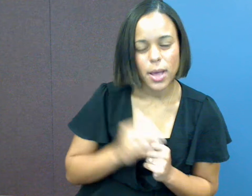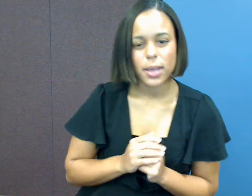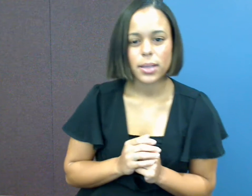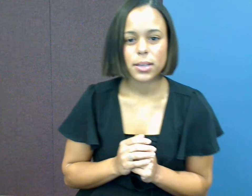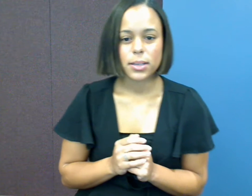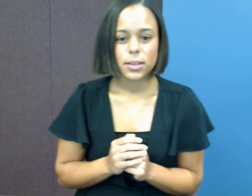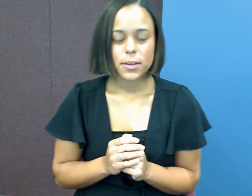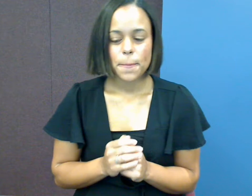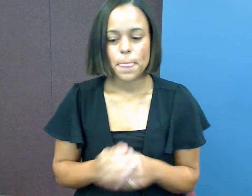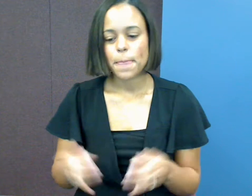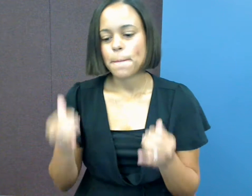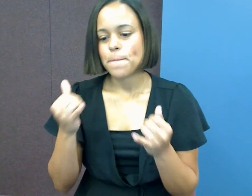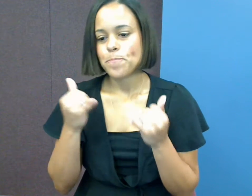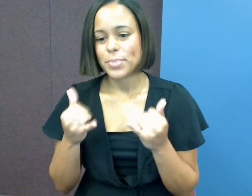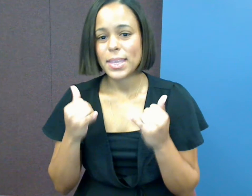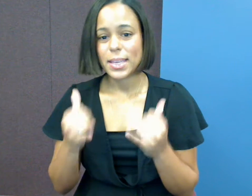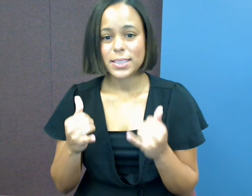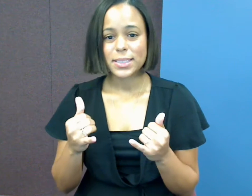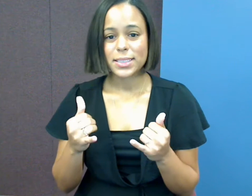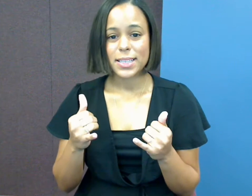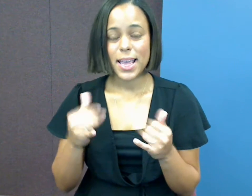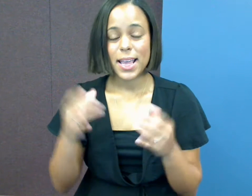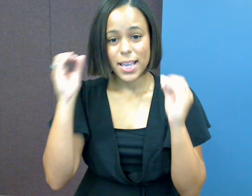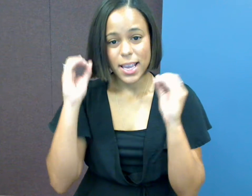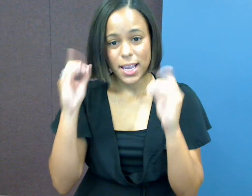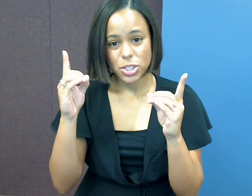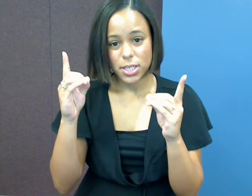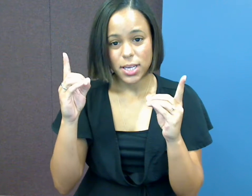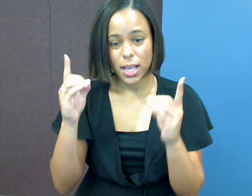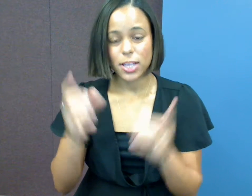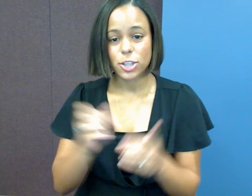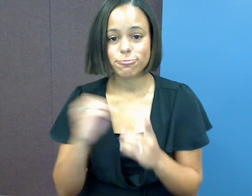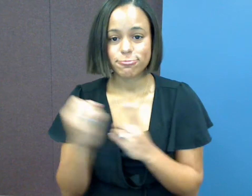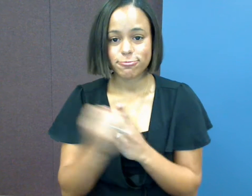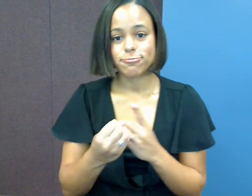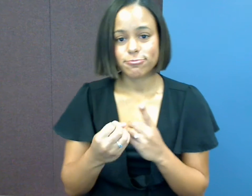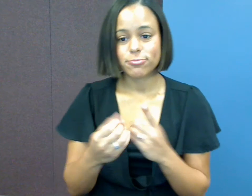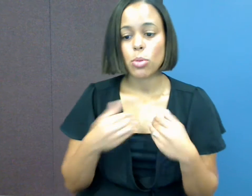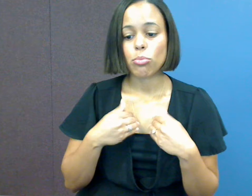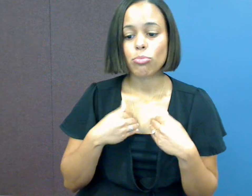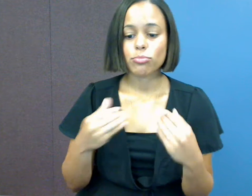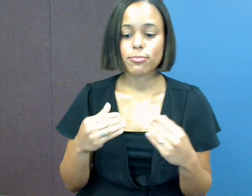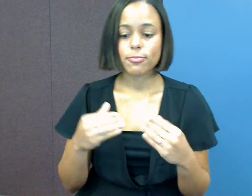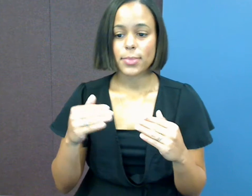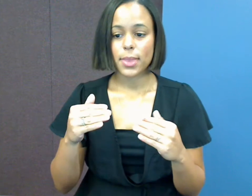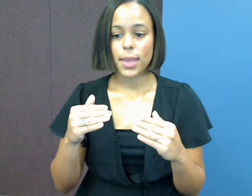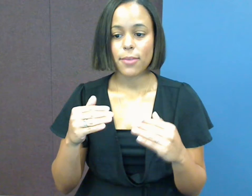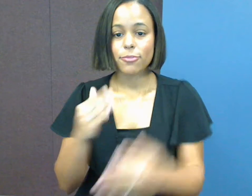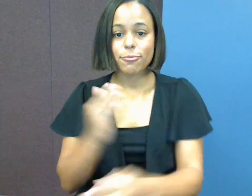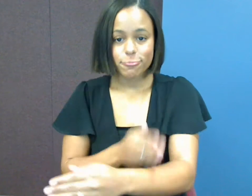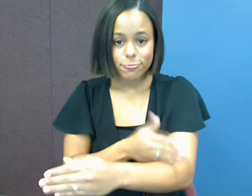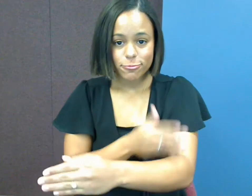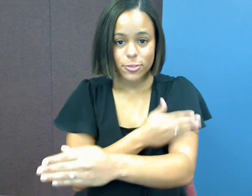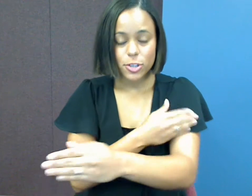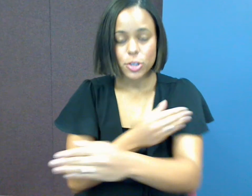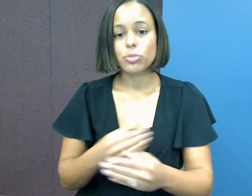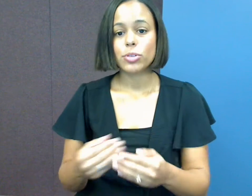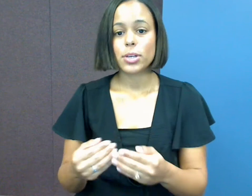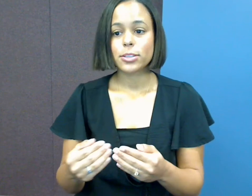In today's higher education environment, we have increased requests for information regarding our